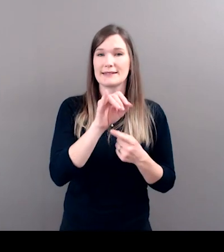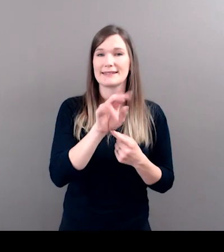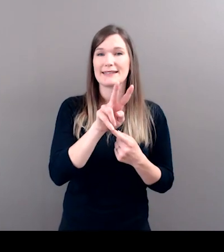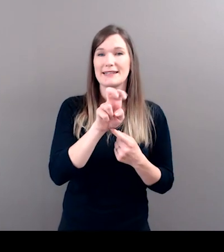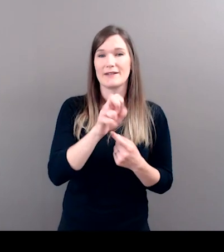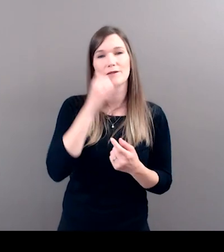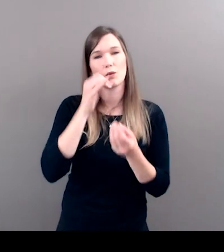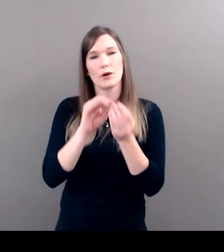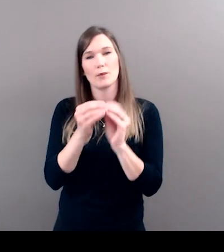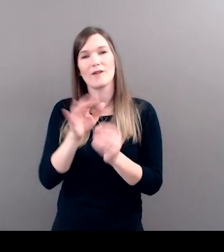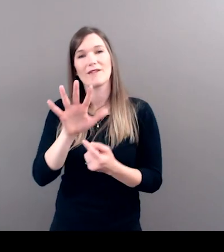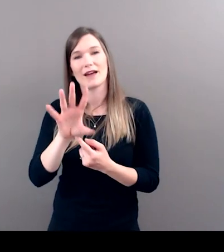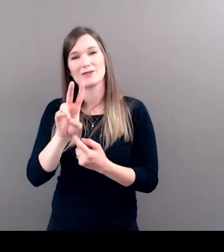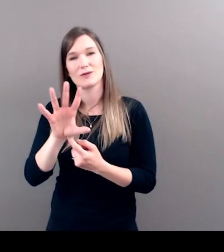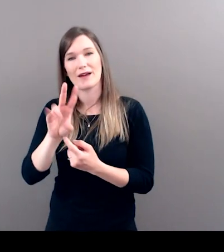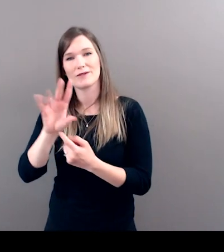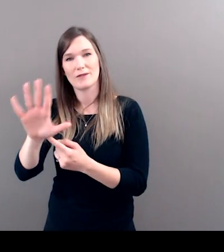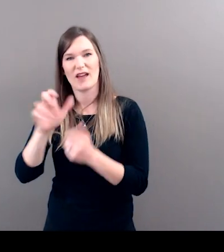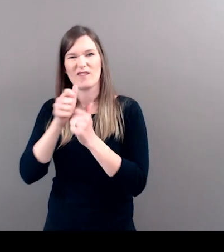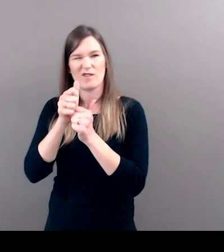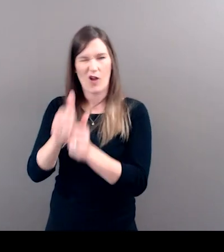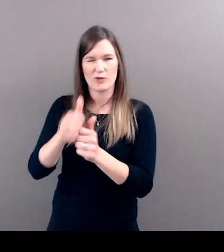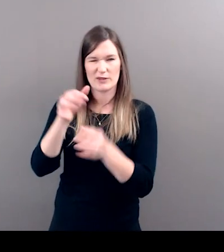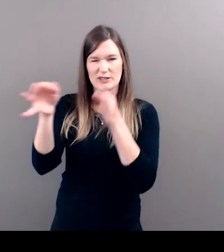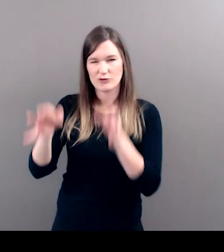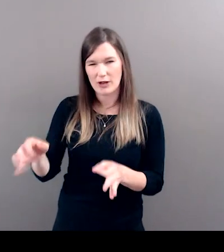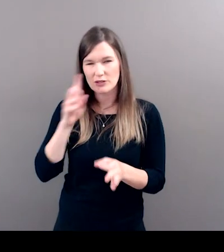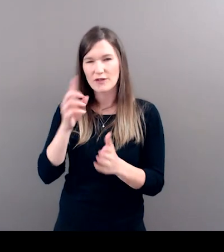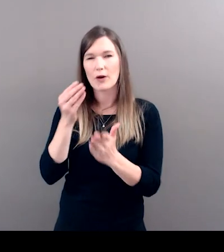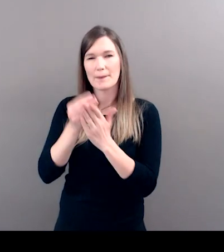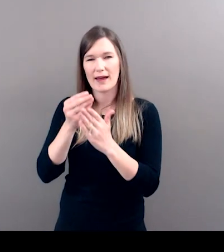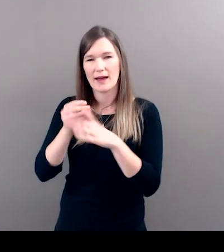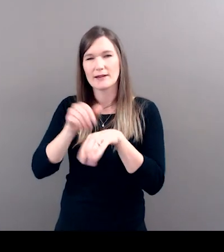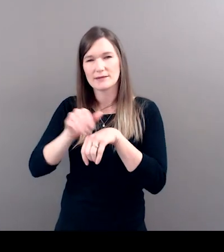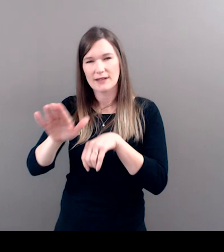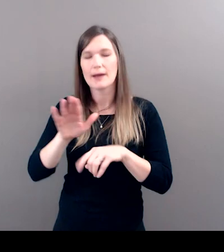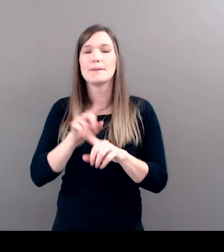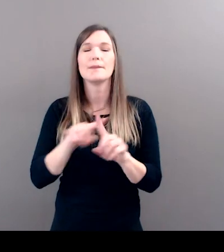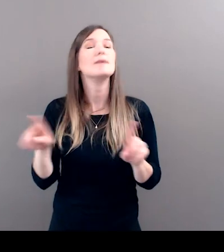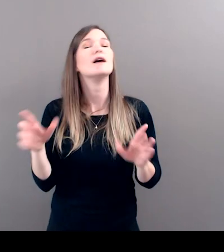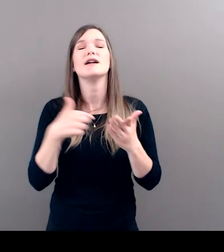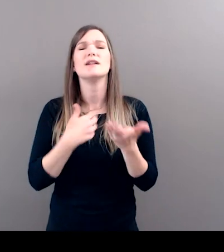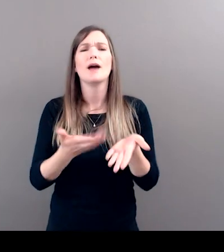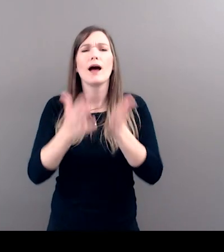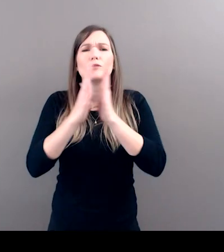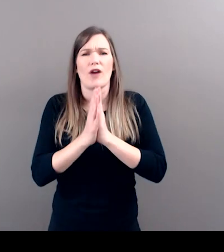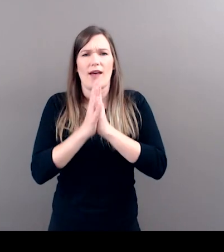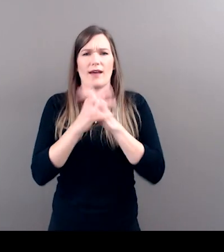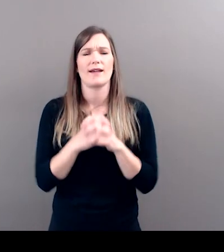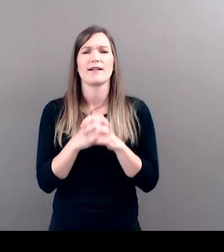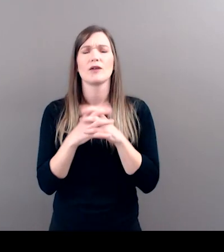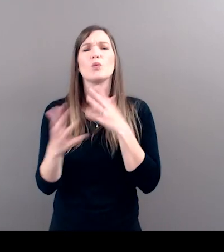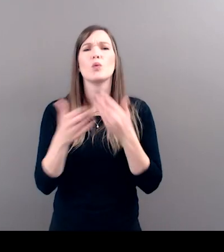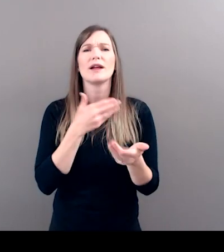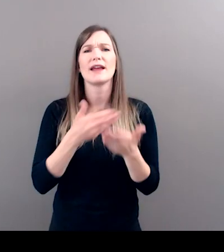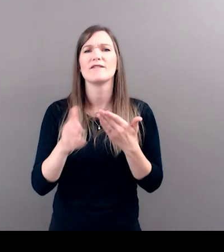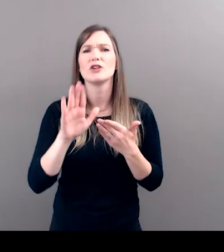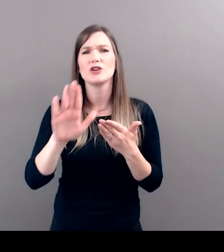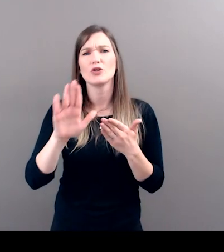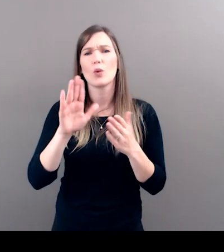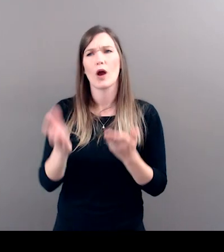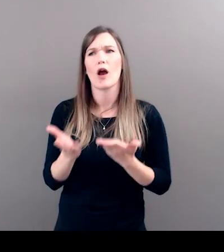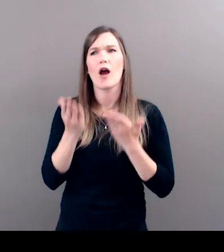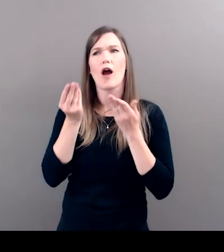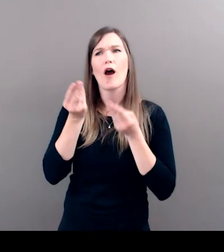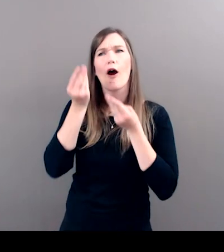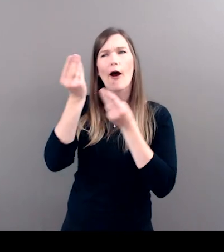enable you to give. But I want to pray that whatever assignment you give to your offering today,